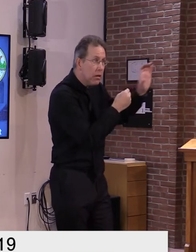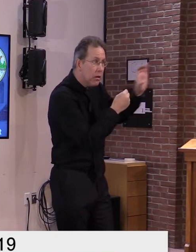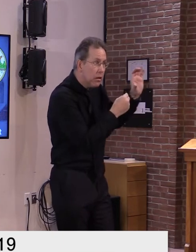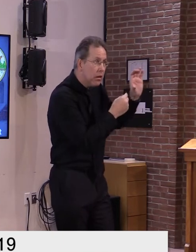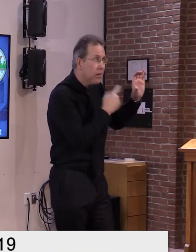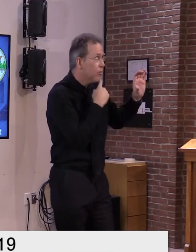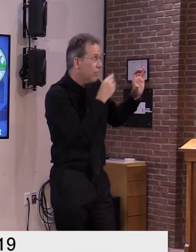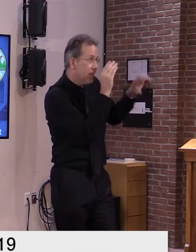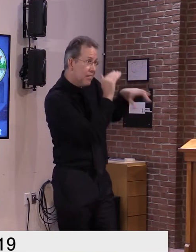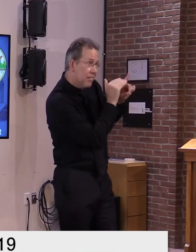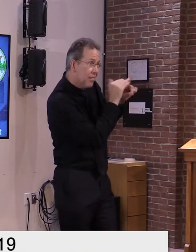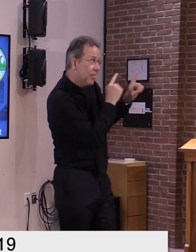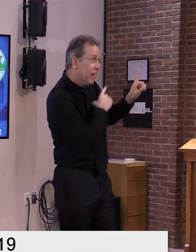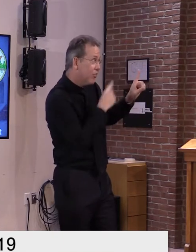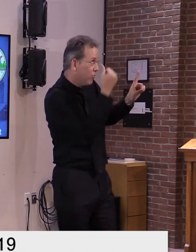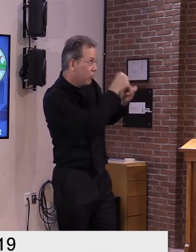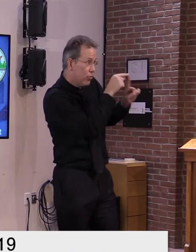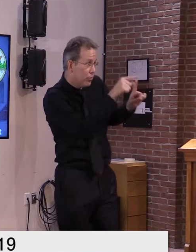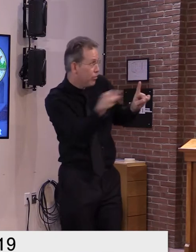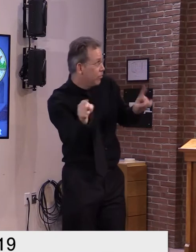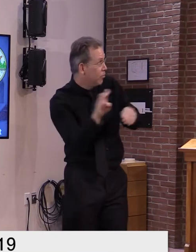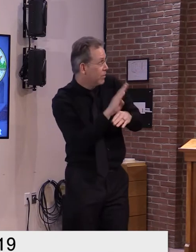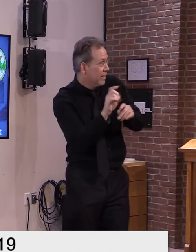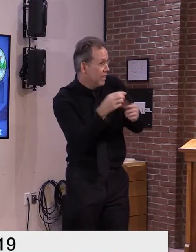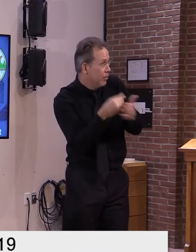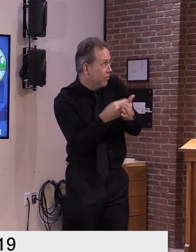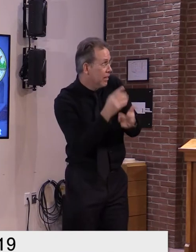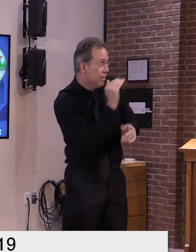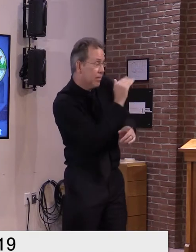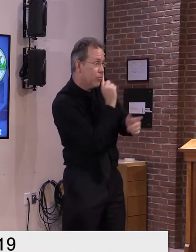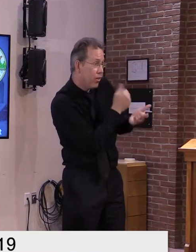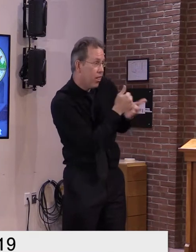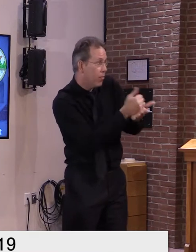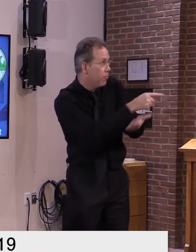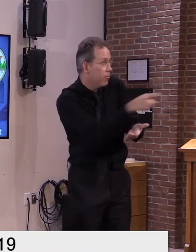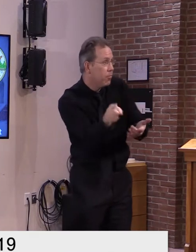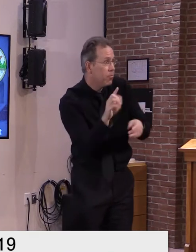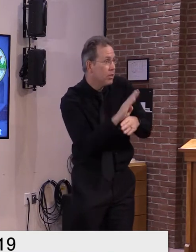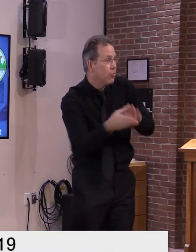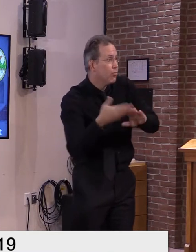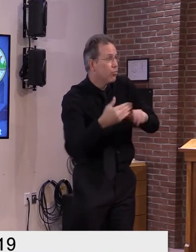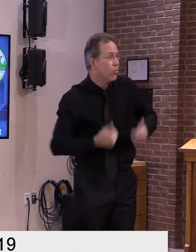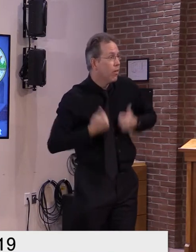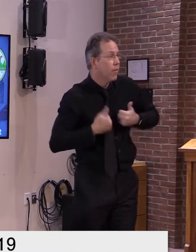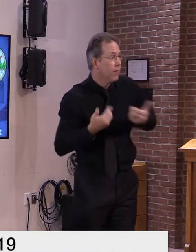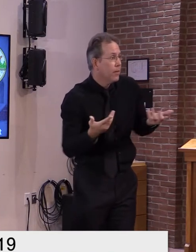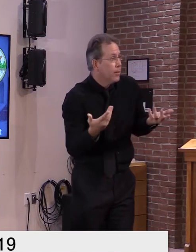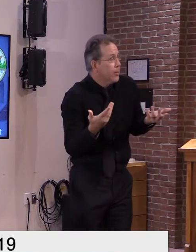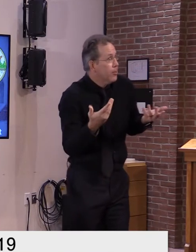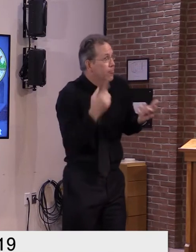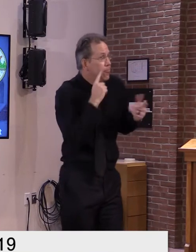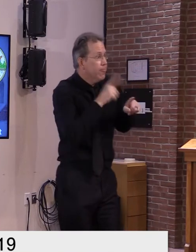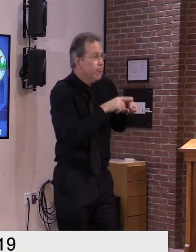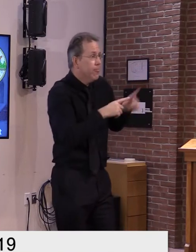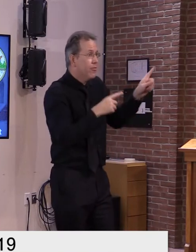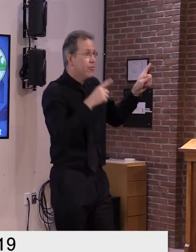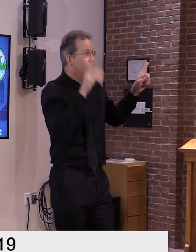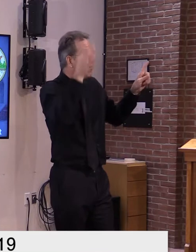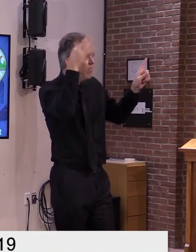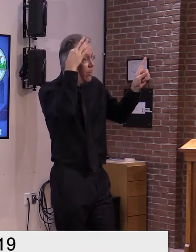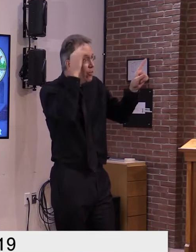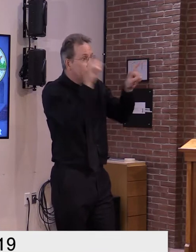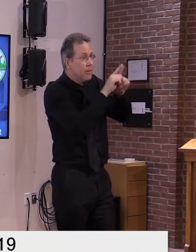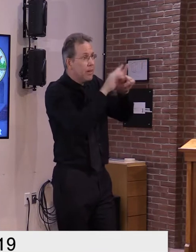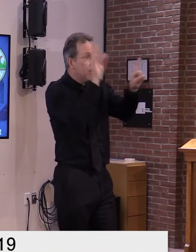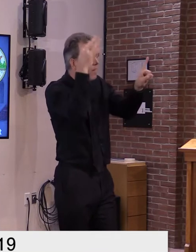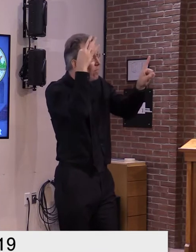this. But until we know more about the federal funds and until the legislature reconvenes, we are asking all Vermonters